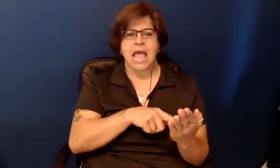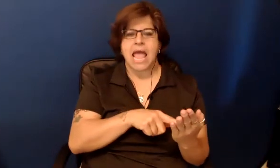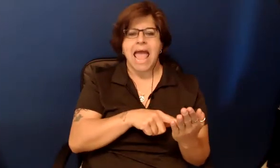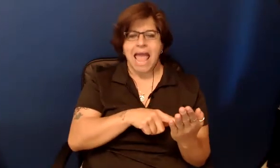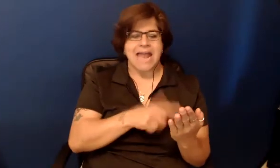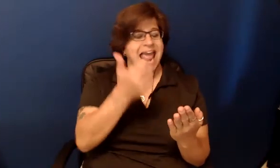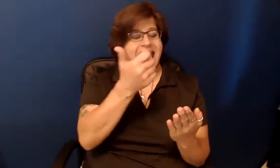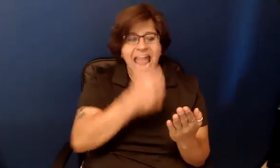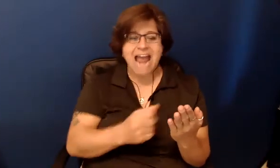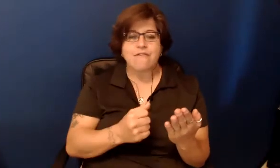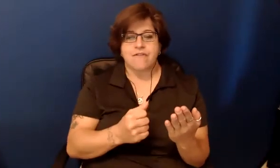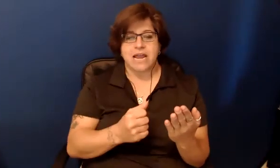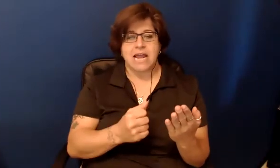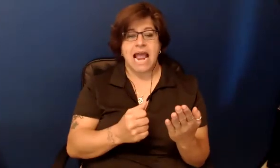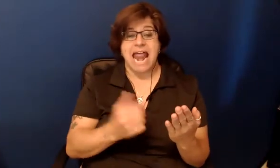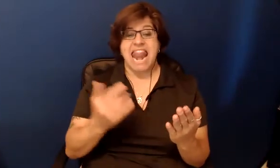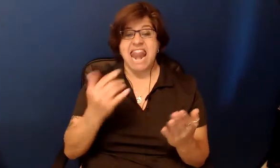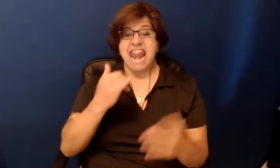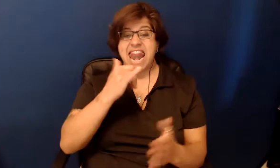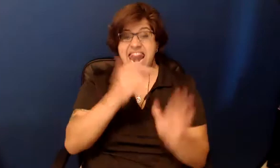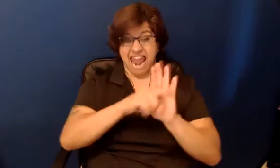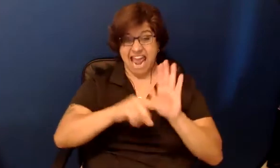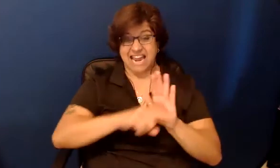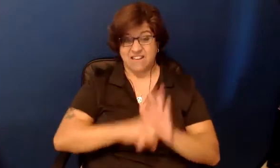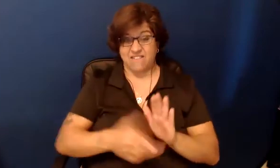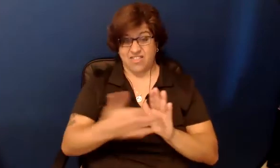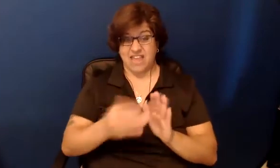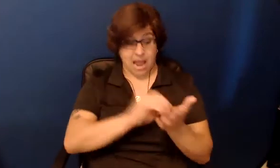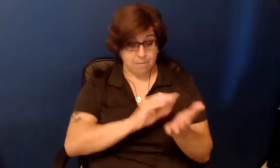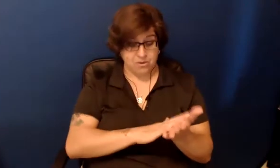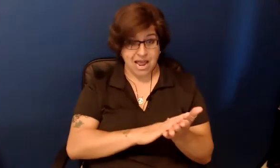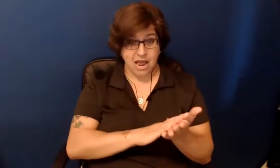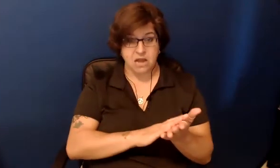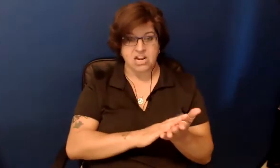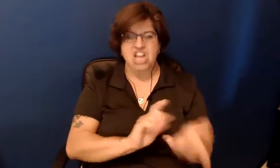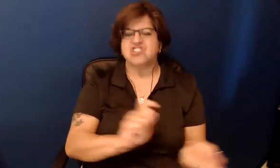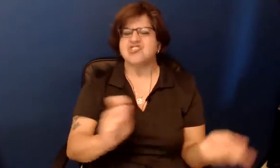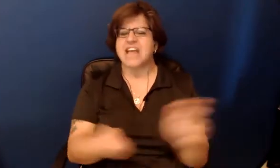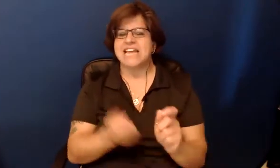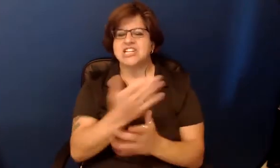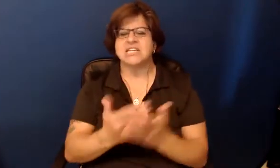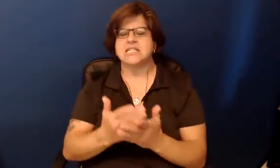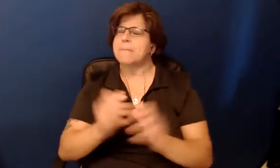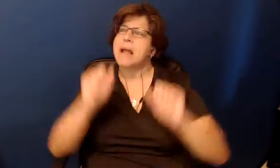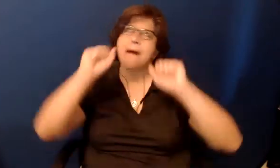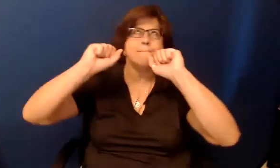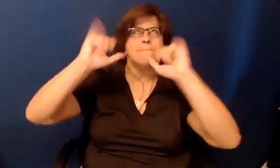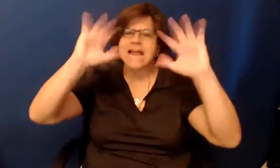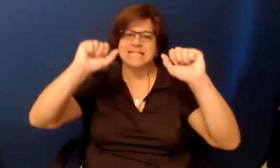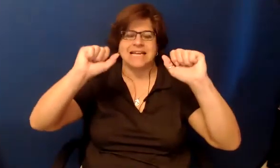you to turn every one of these really negative ways of doing things and turn it into something fabulous.